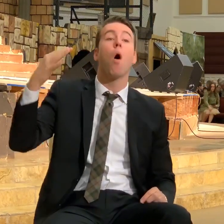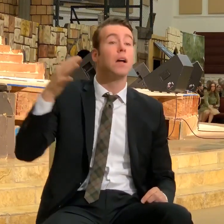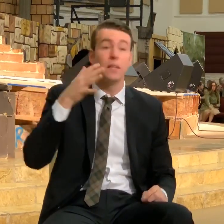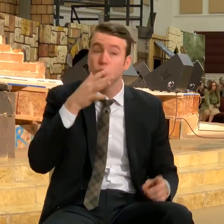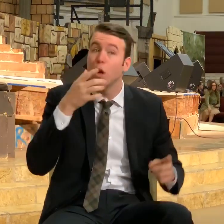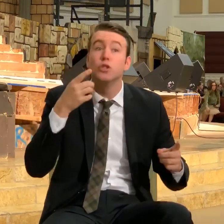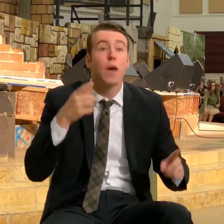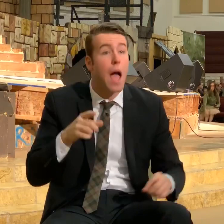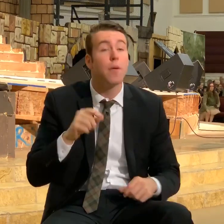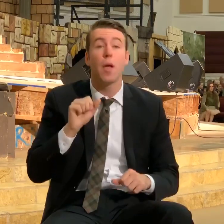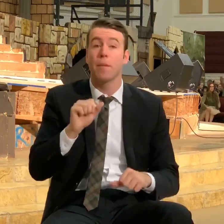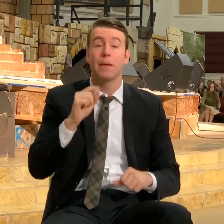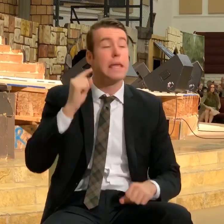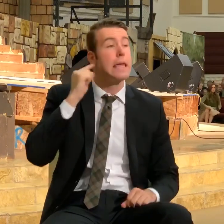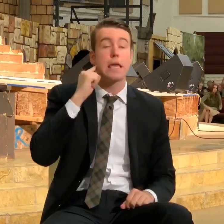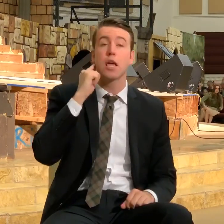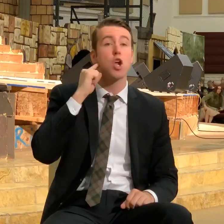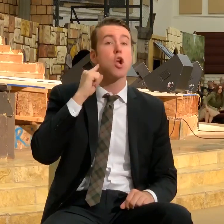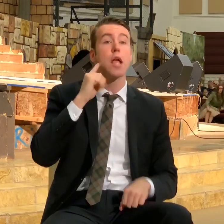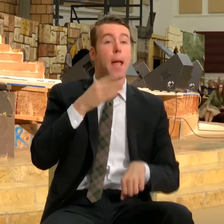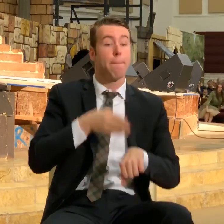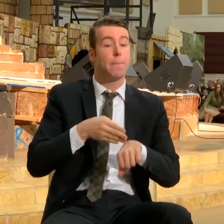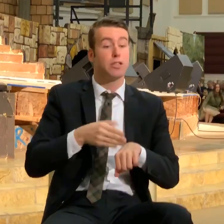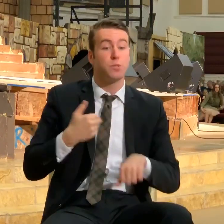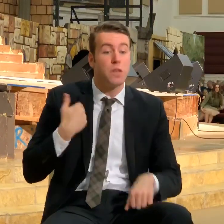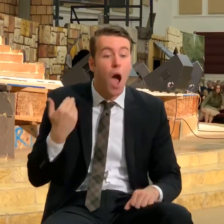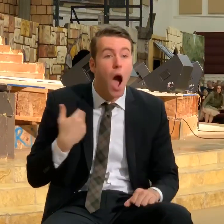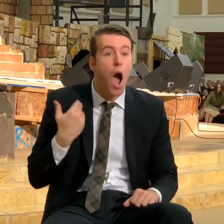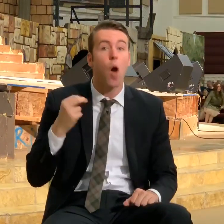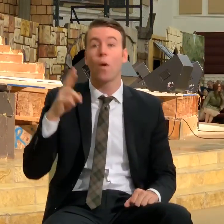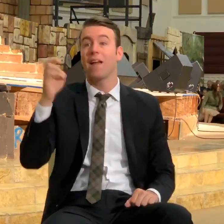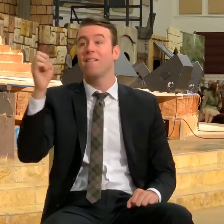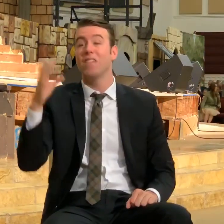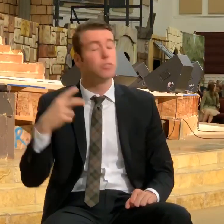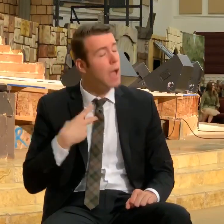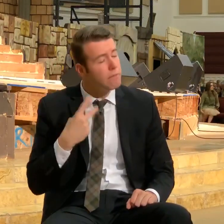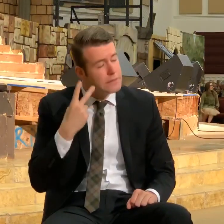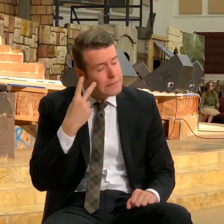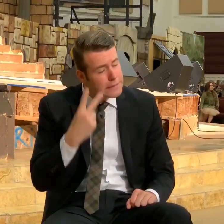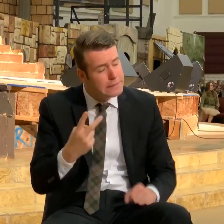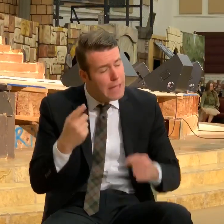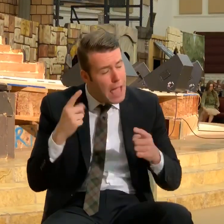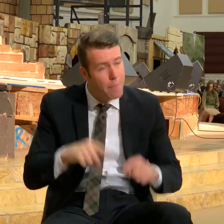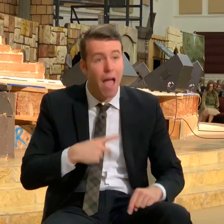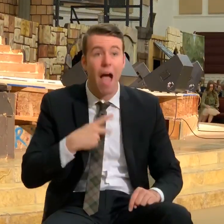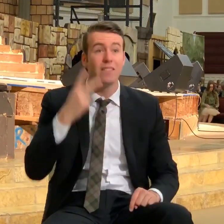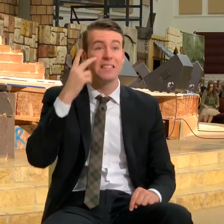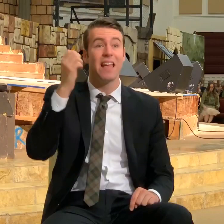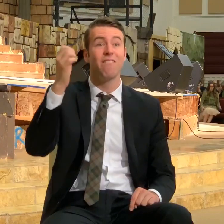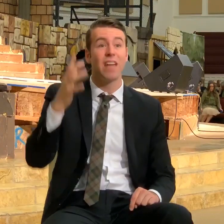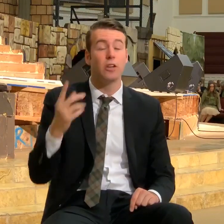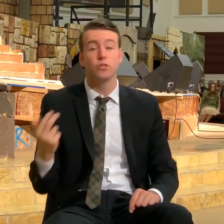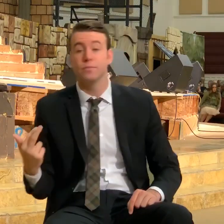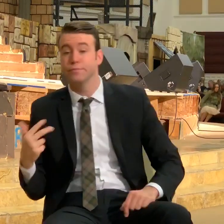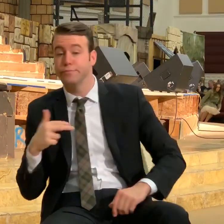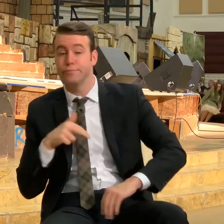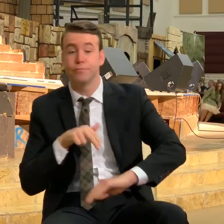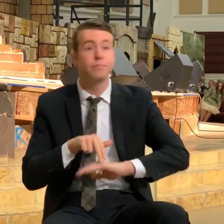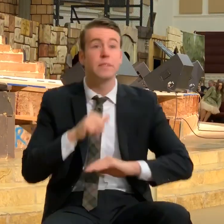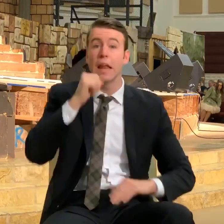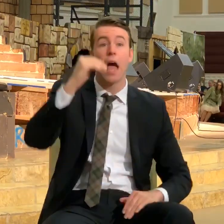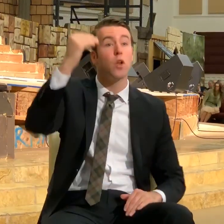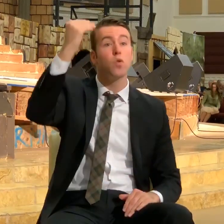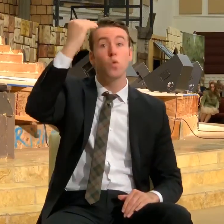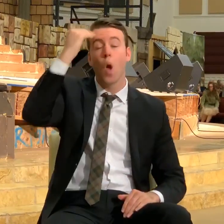You may hear a bishop. You may hear Bishop Young. You may hear an evangelist. I've seen it happen. I've seen evangelists come to this pulpit not knowing one